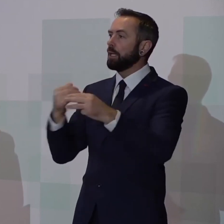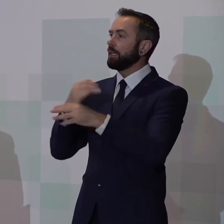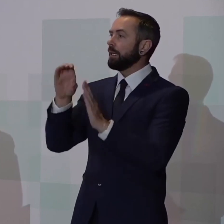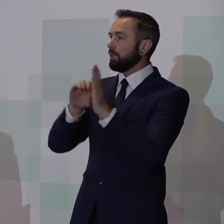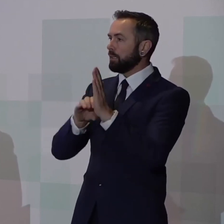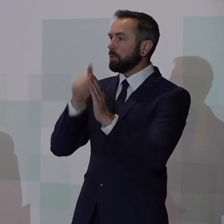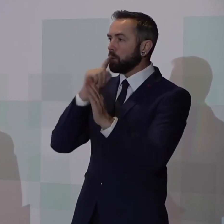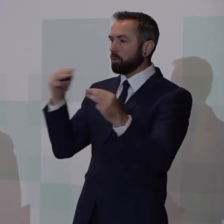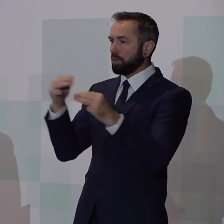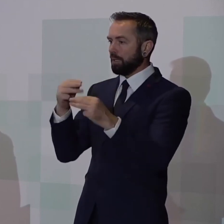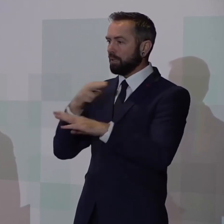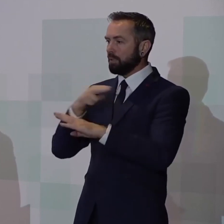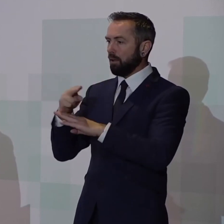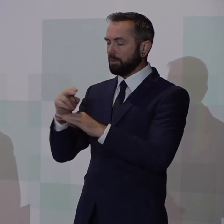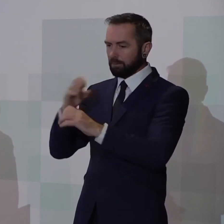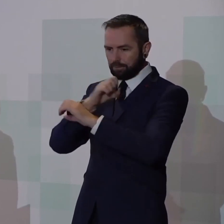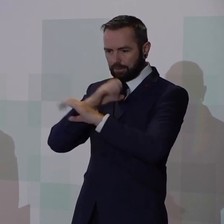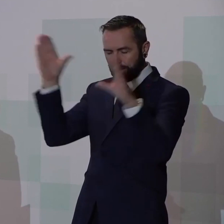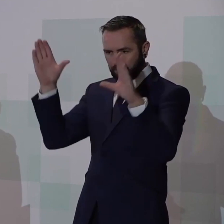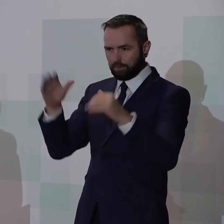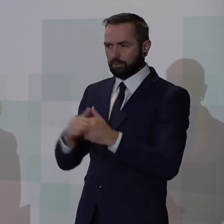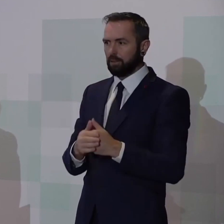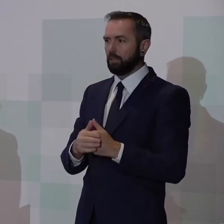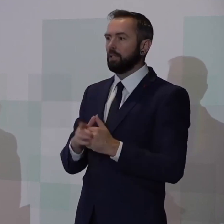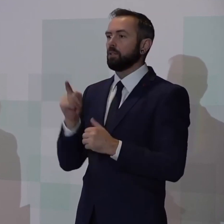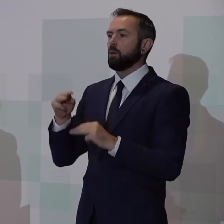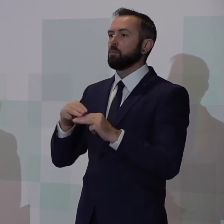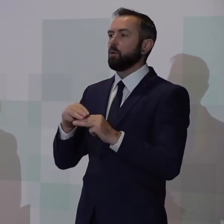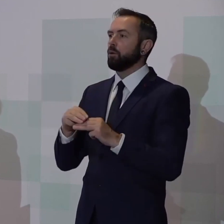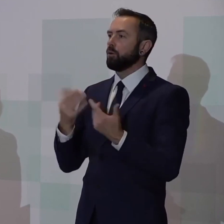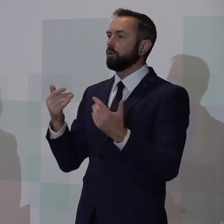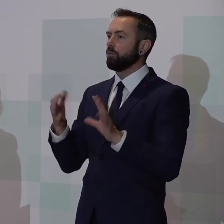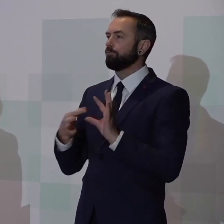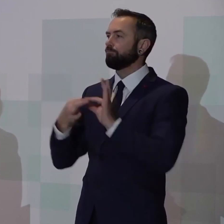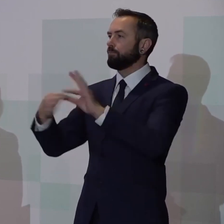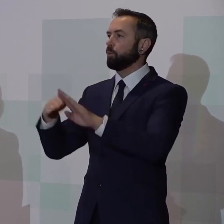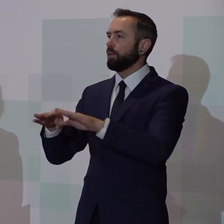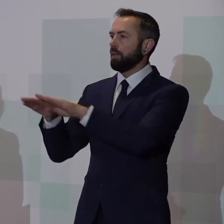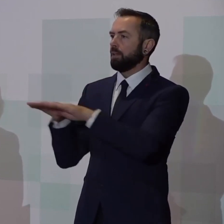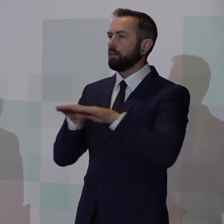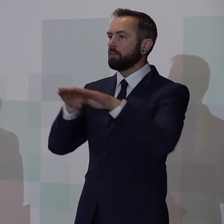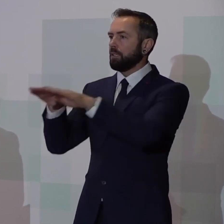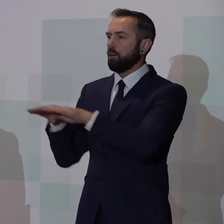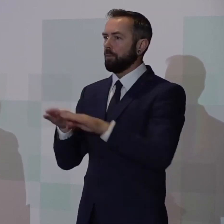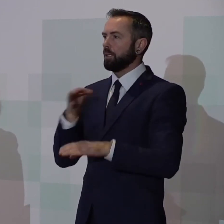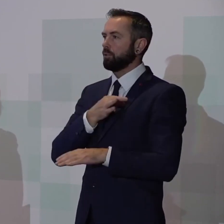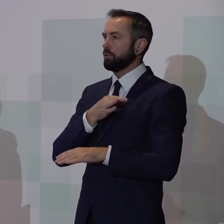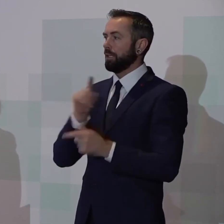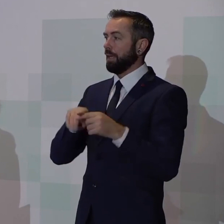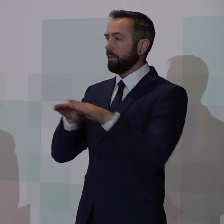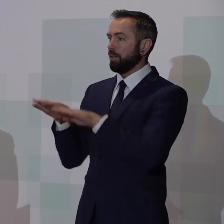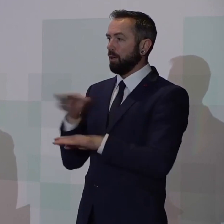the protections were not absolute. They were subject to the common good. And the common good was